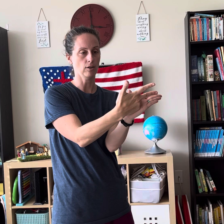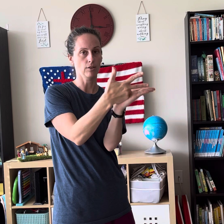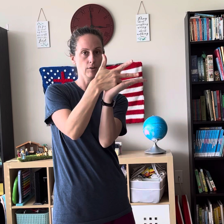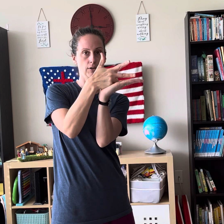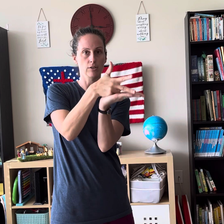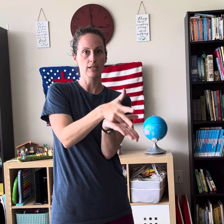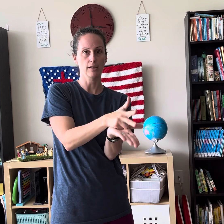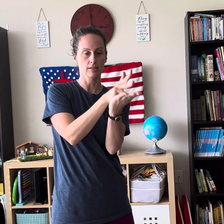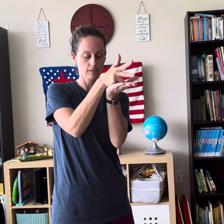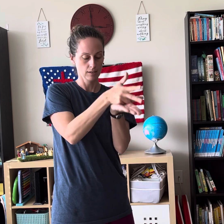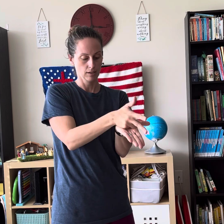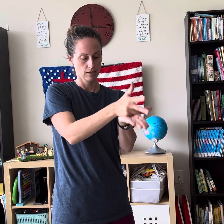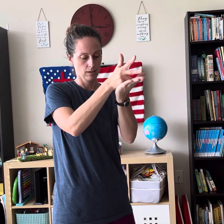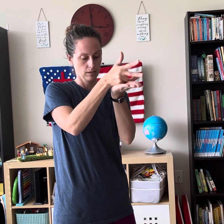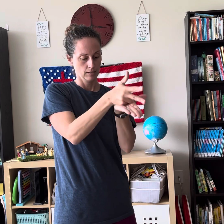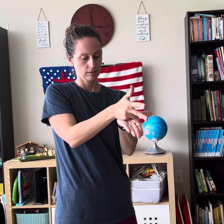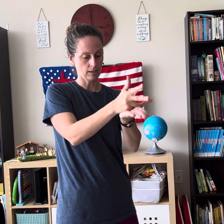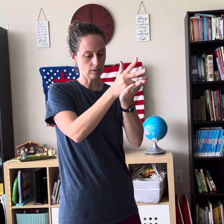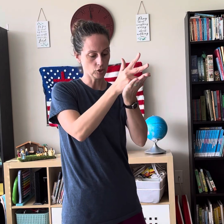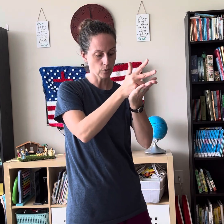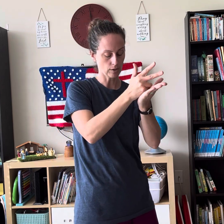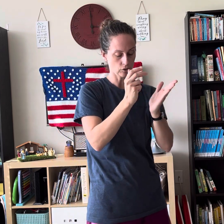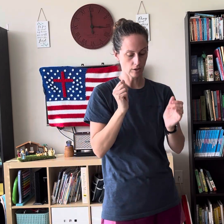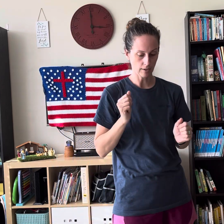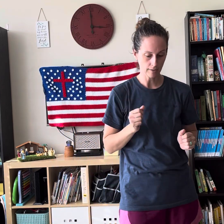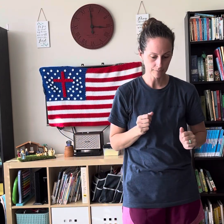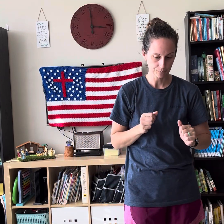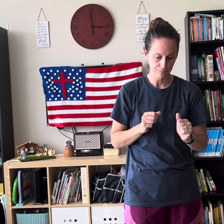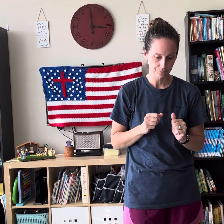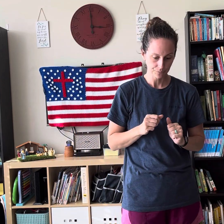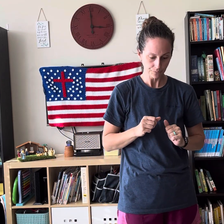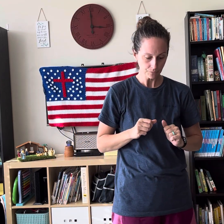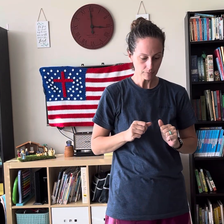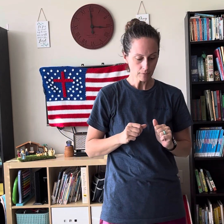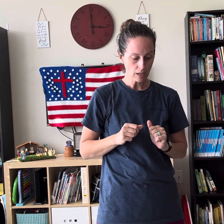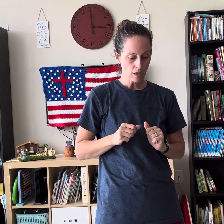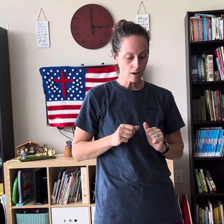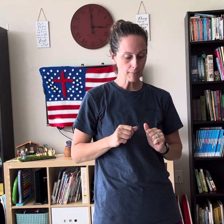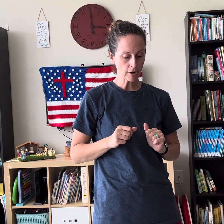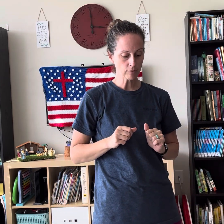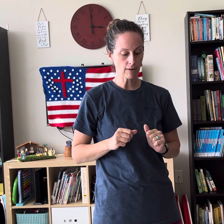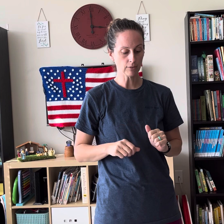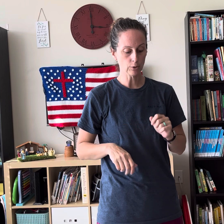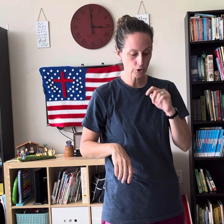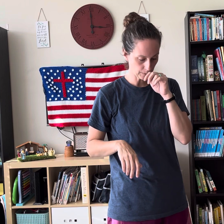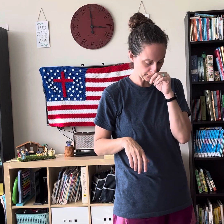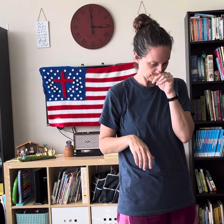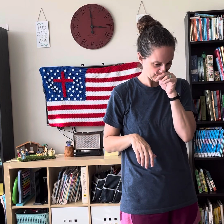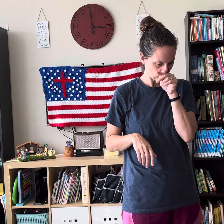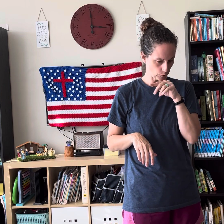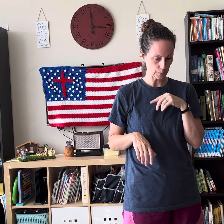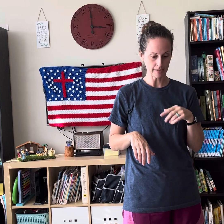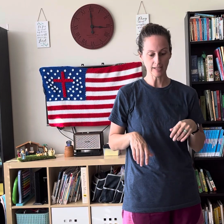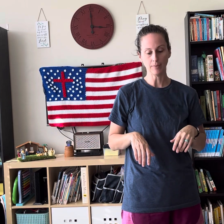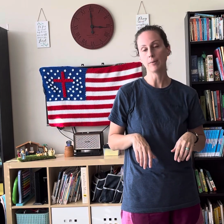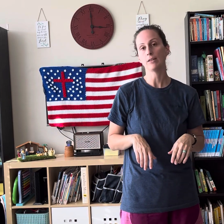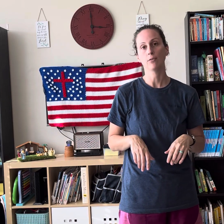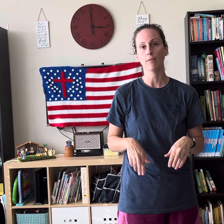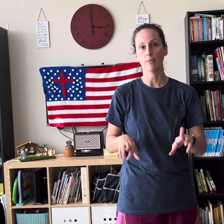3 fingers like this. Sails to Australia. American Revolution, we are going to do the same thing we did for